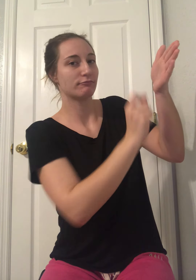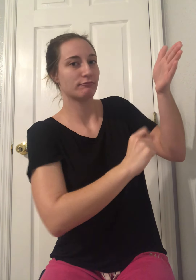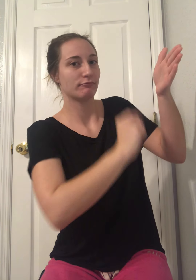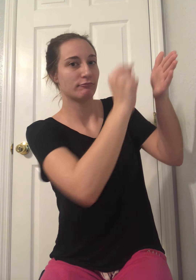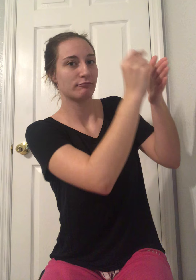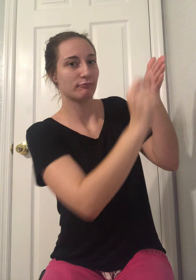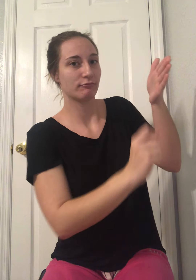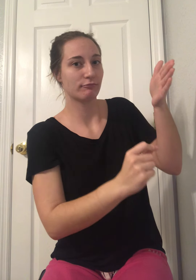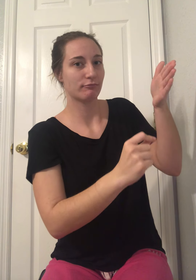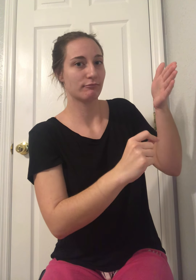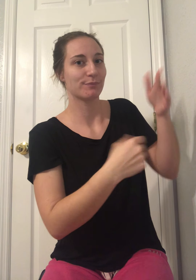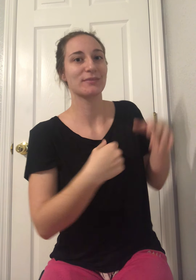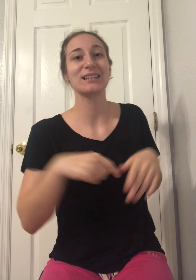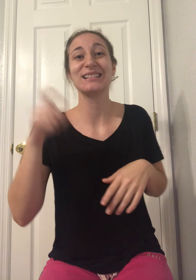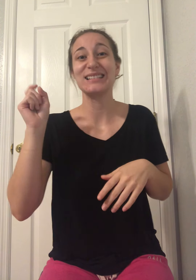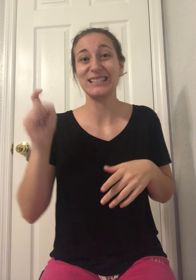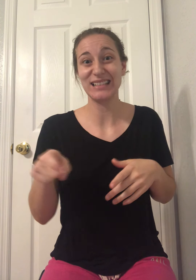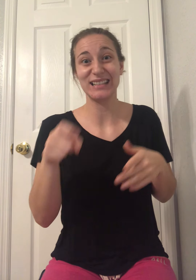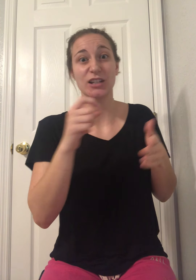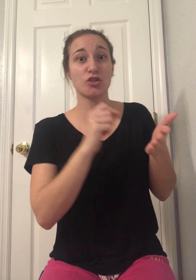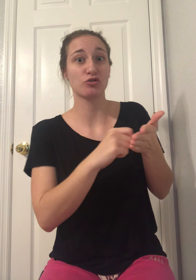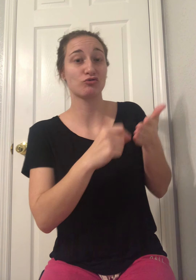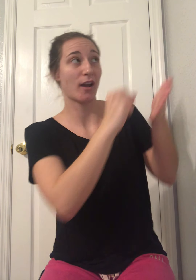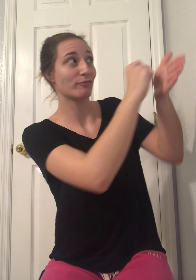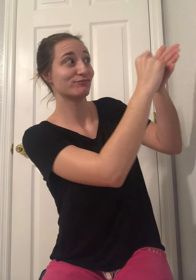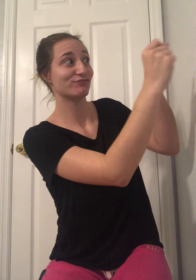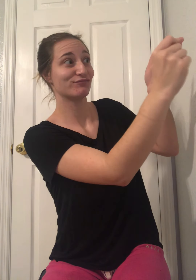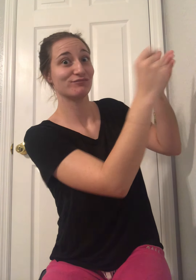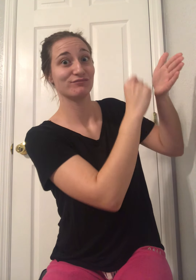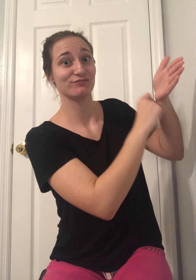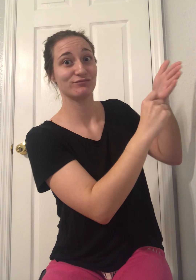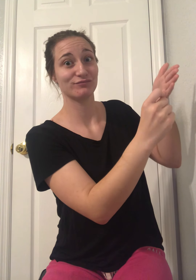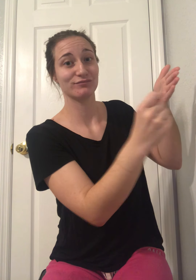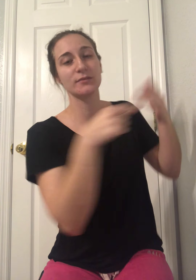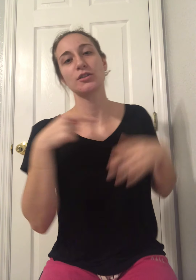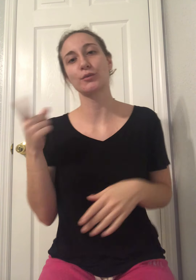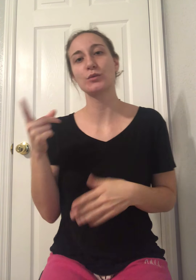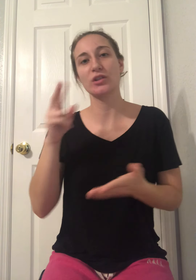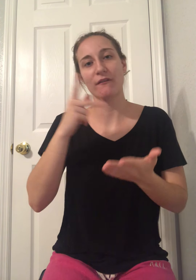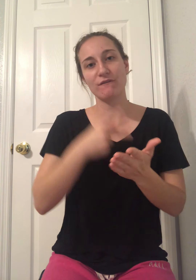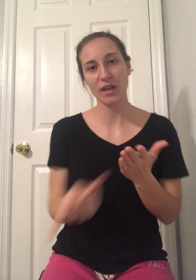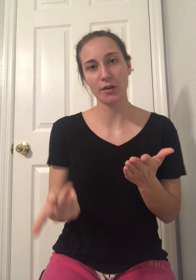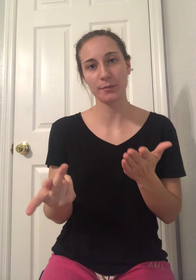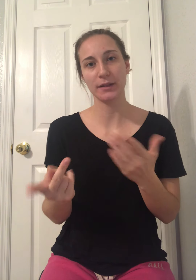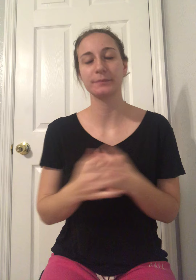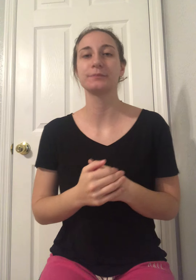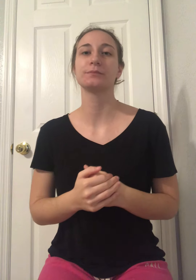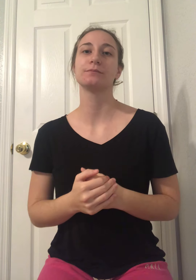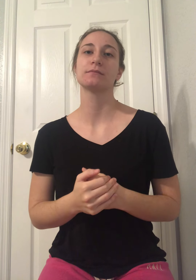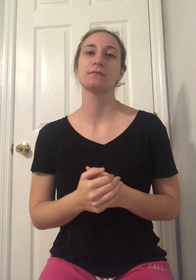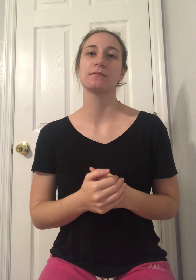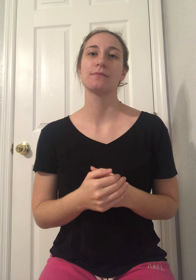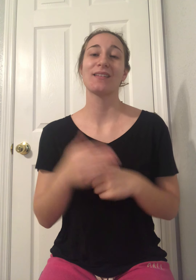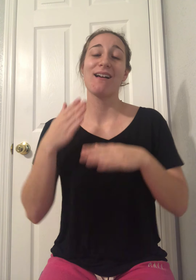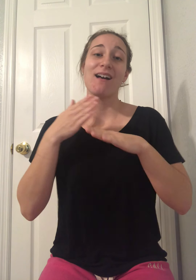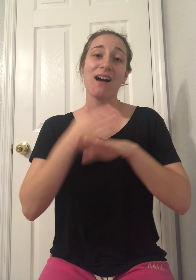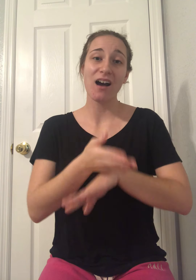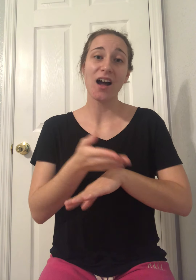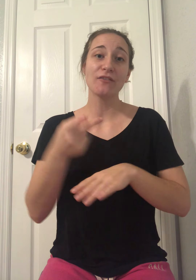You see, it was quite a rough transition. But by the end of high school, I felt like I'd fully adjusted